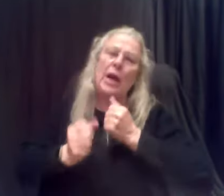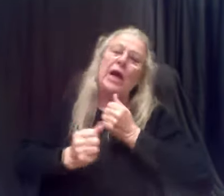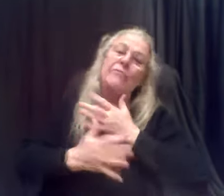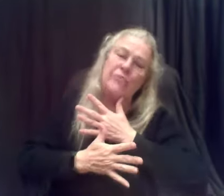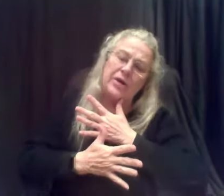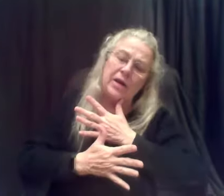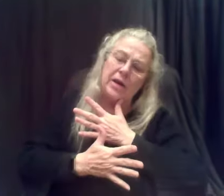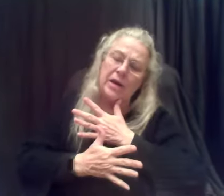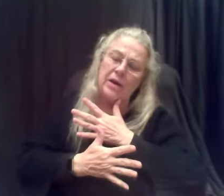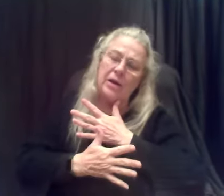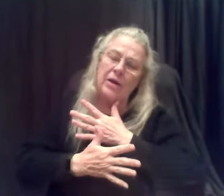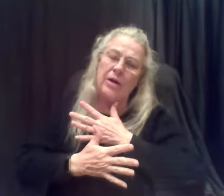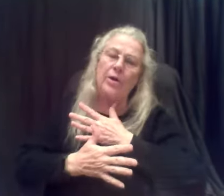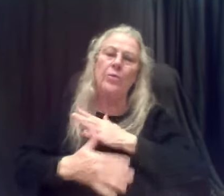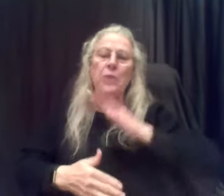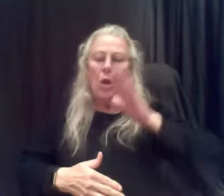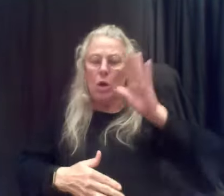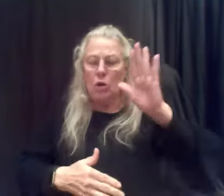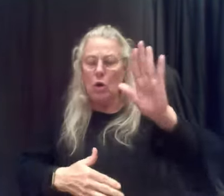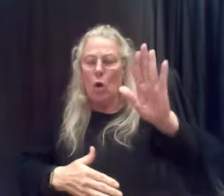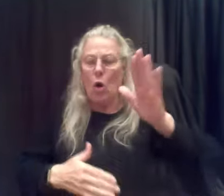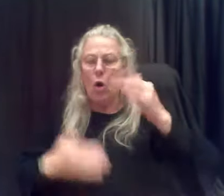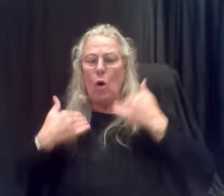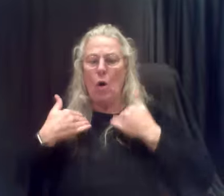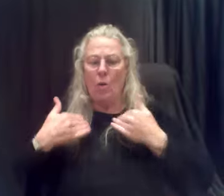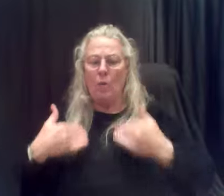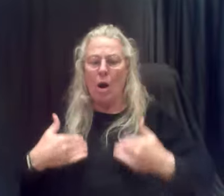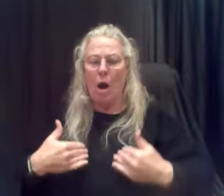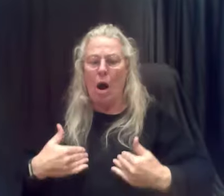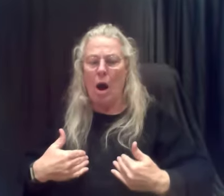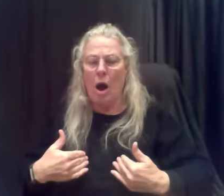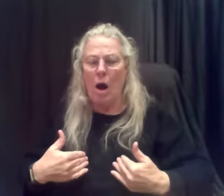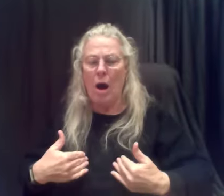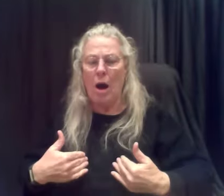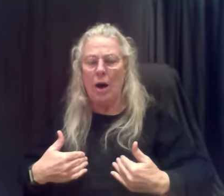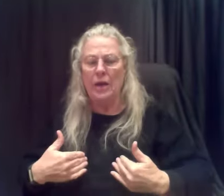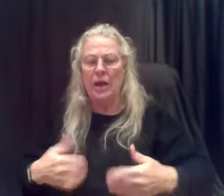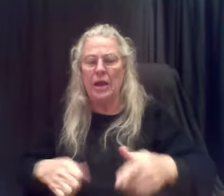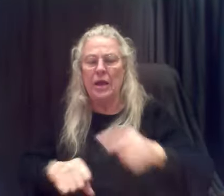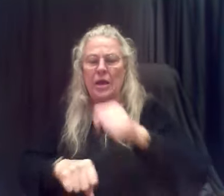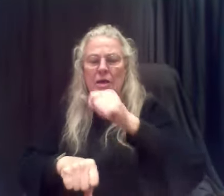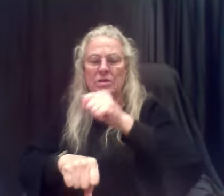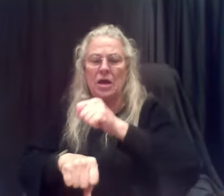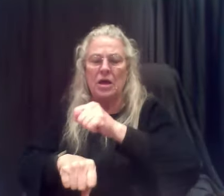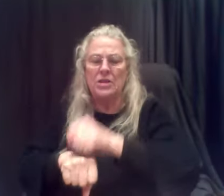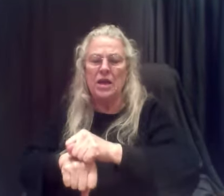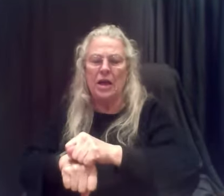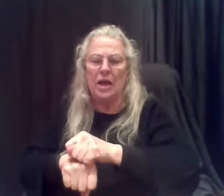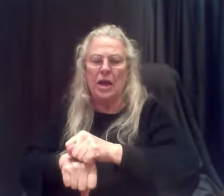and fear. Your body is a